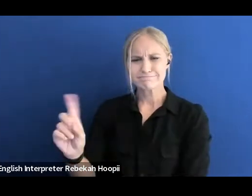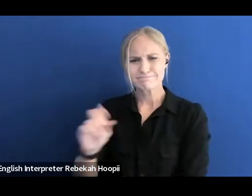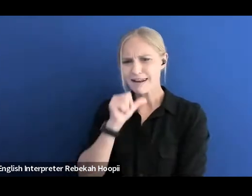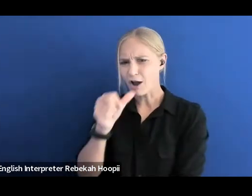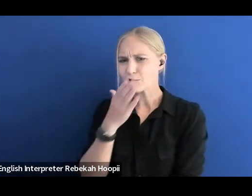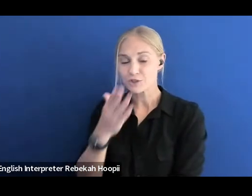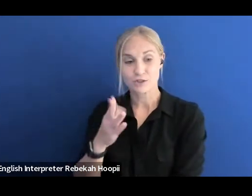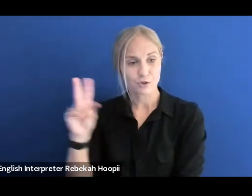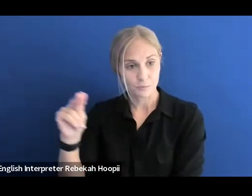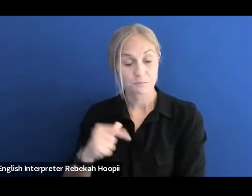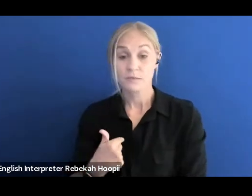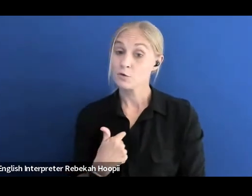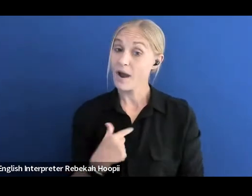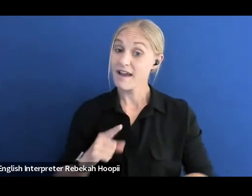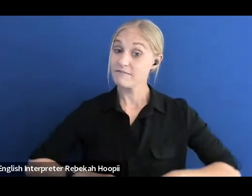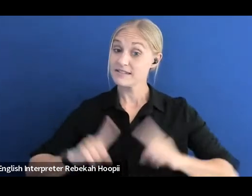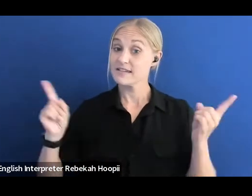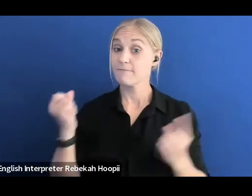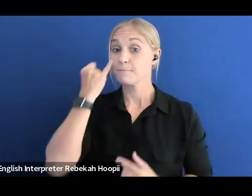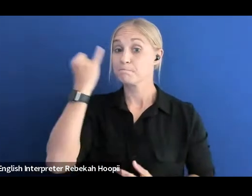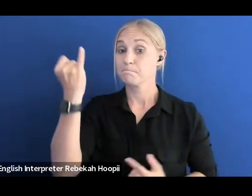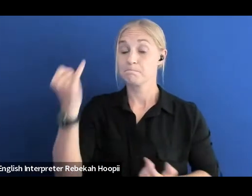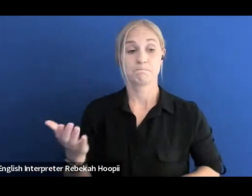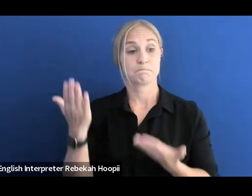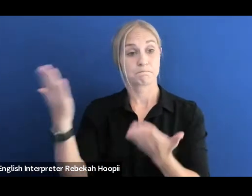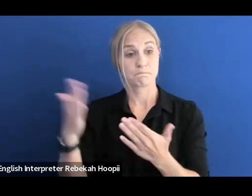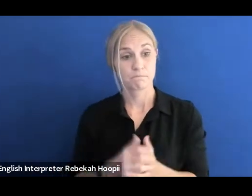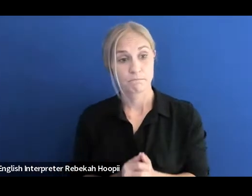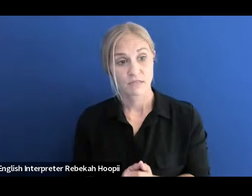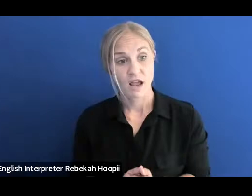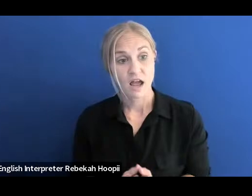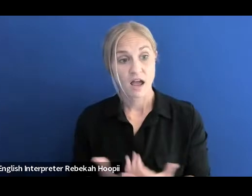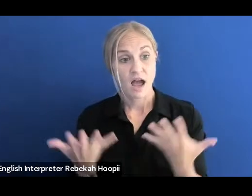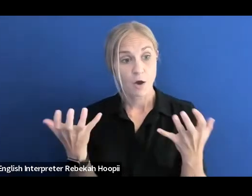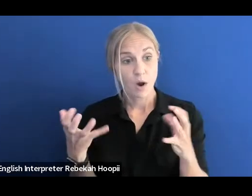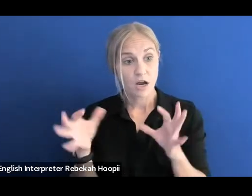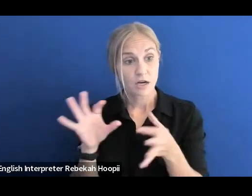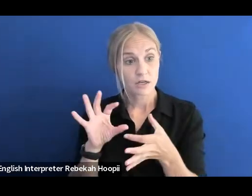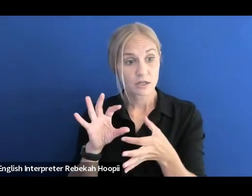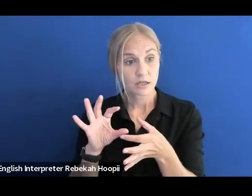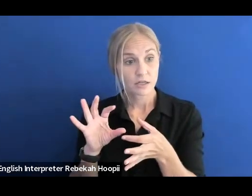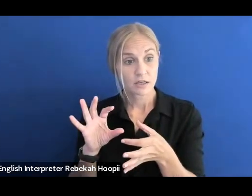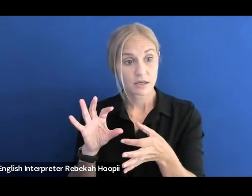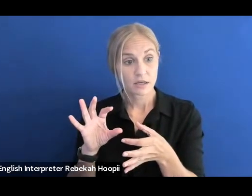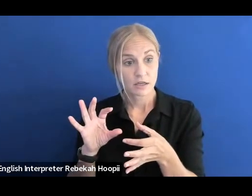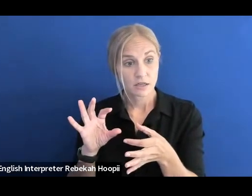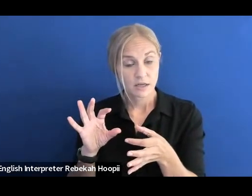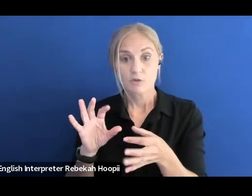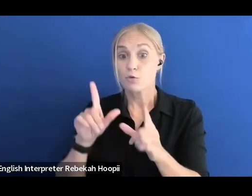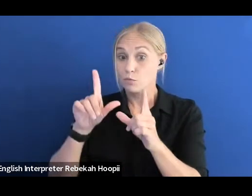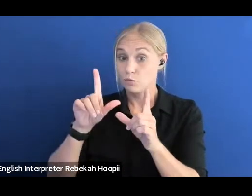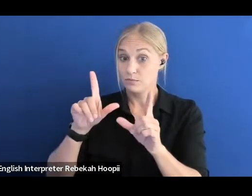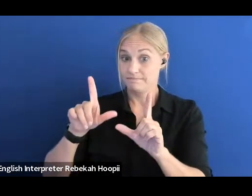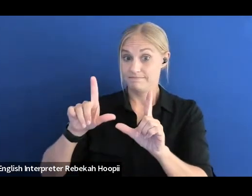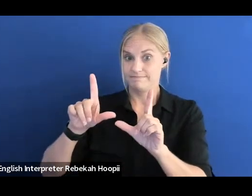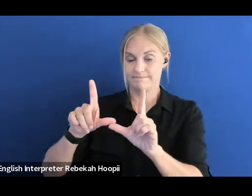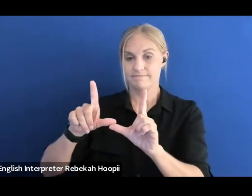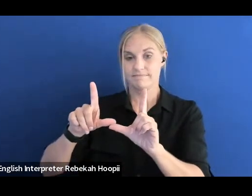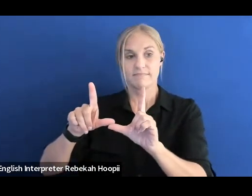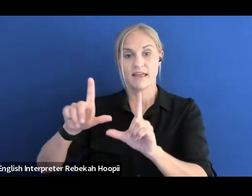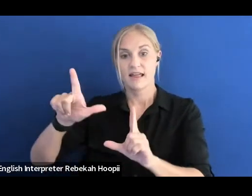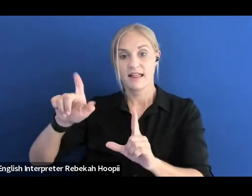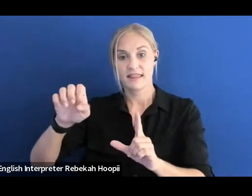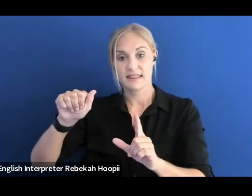I have a suggestion. I would like to see the release, the lease not renewed. And I would like you